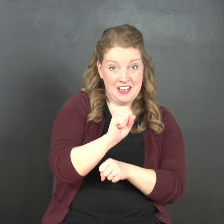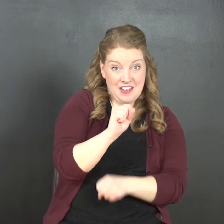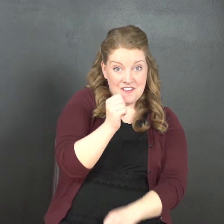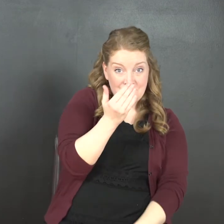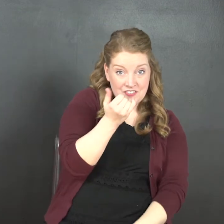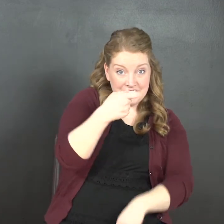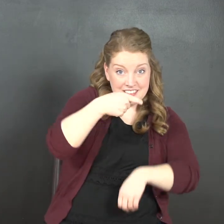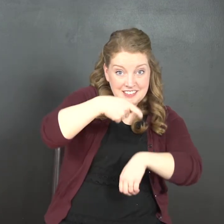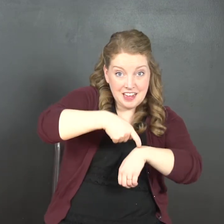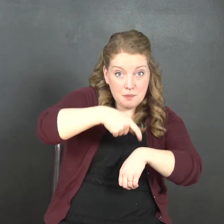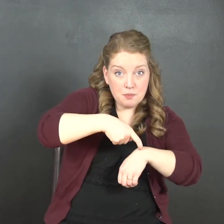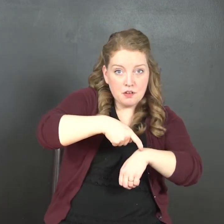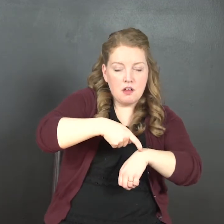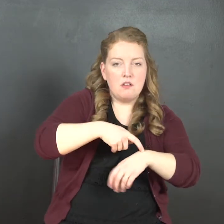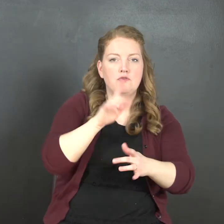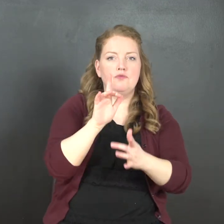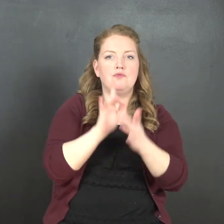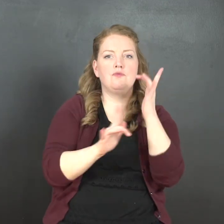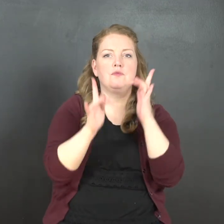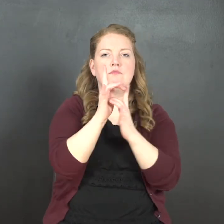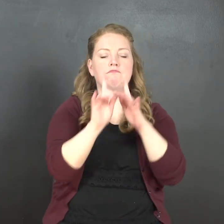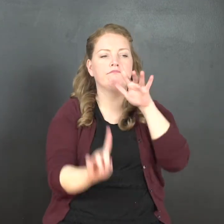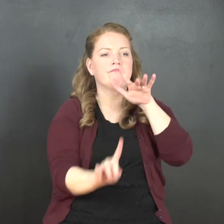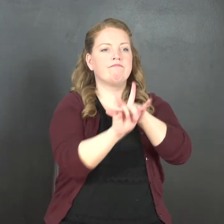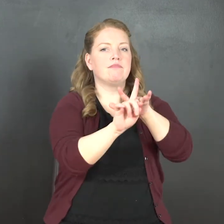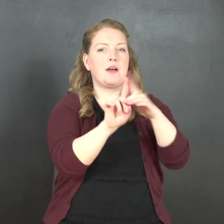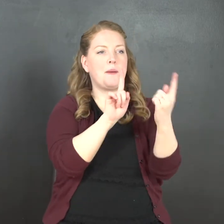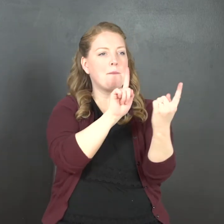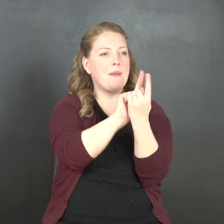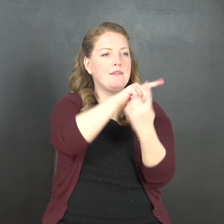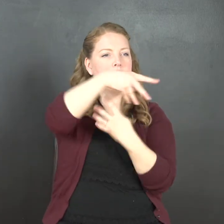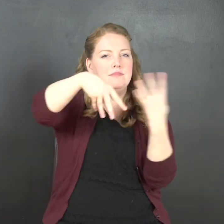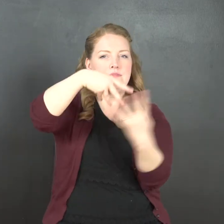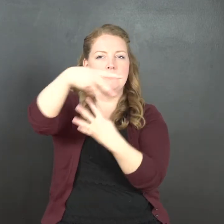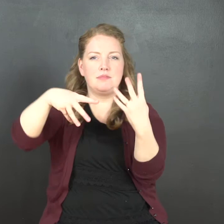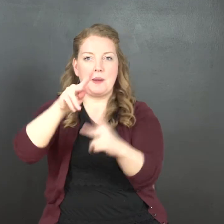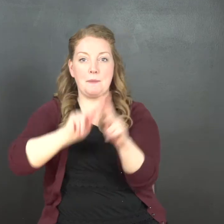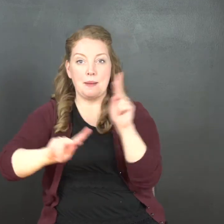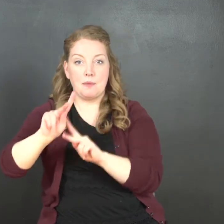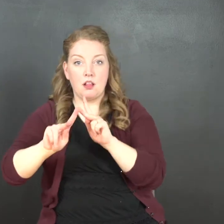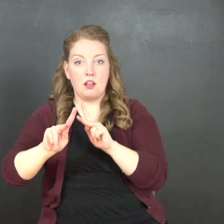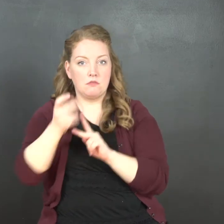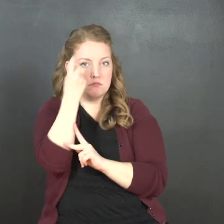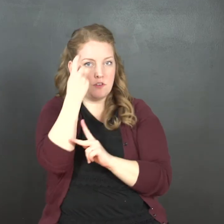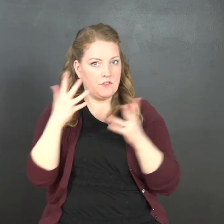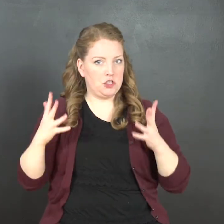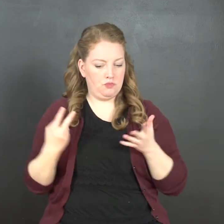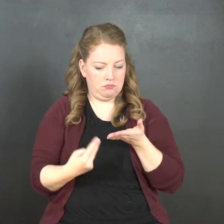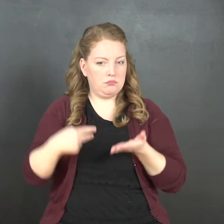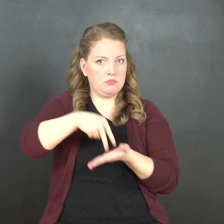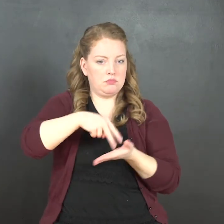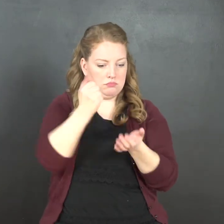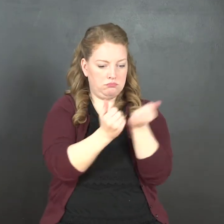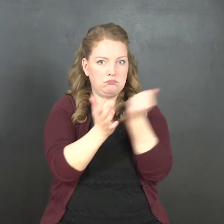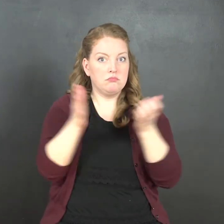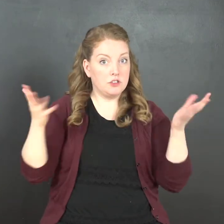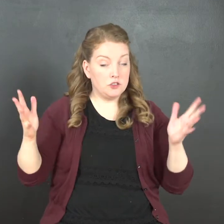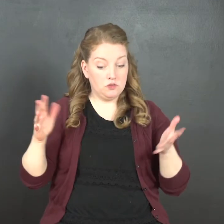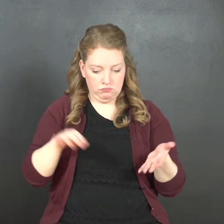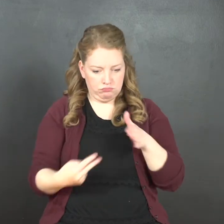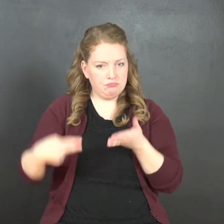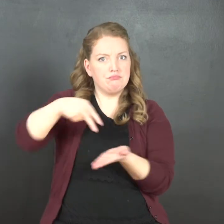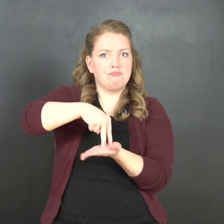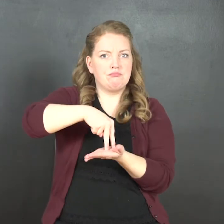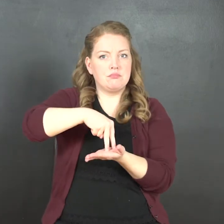that tomb. On one occasion, Paul says that he talked to about 500 people at one time. A lot of people saw him, and Paul alludes to